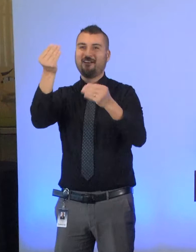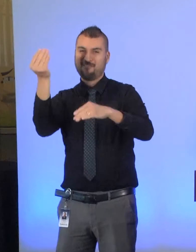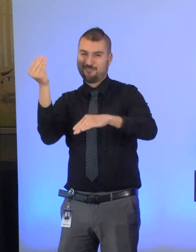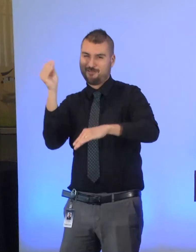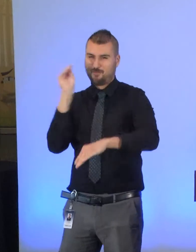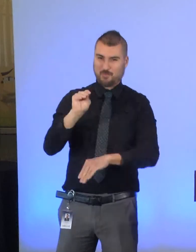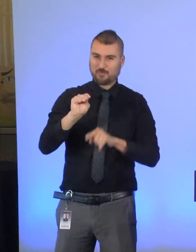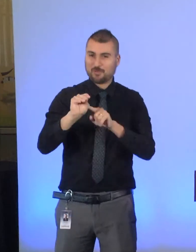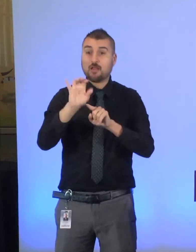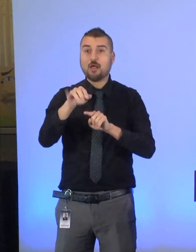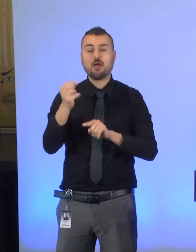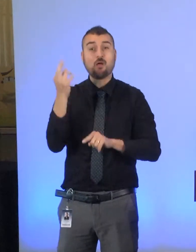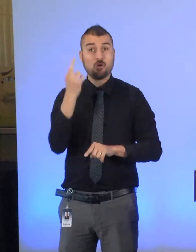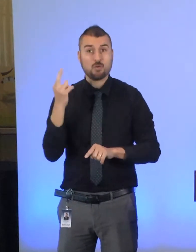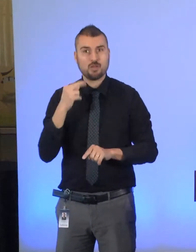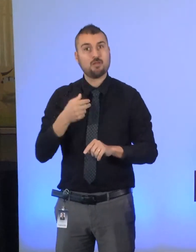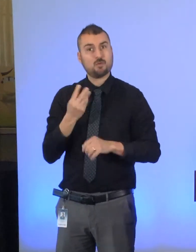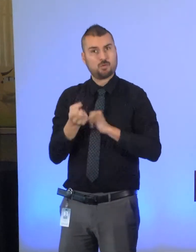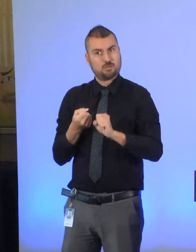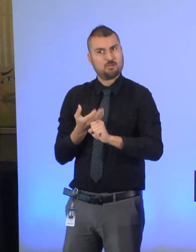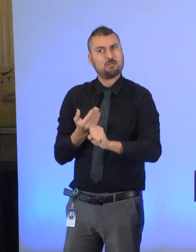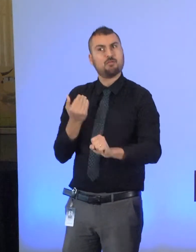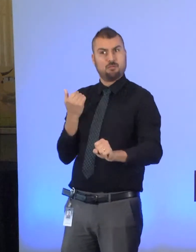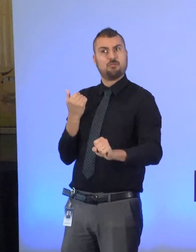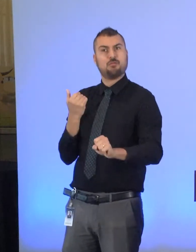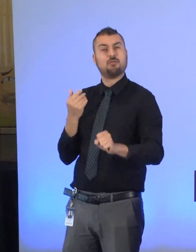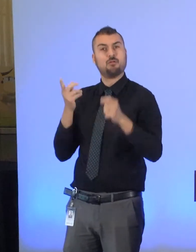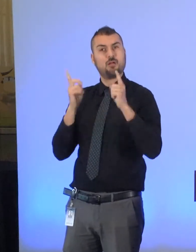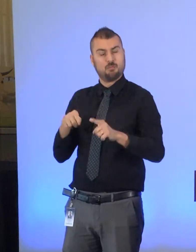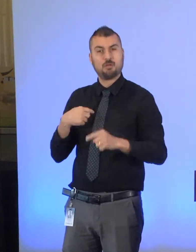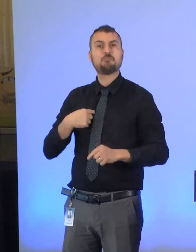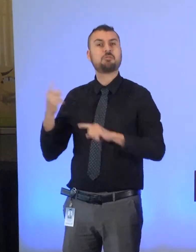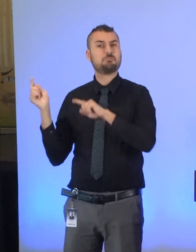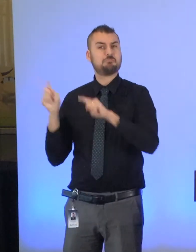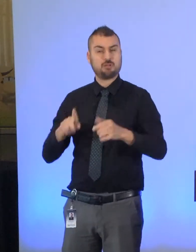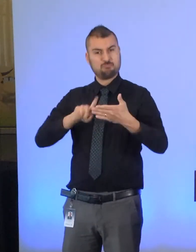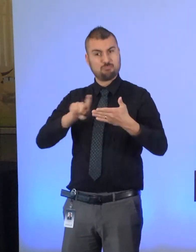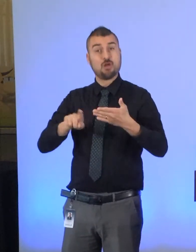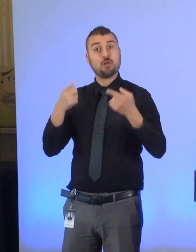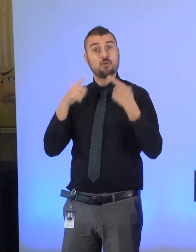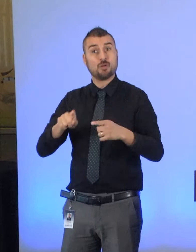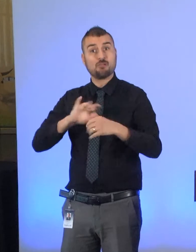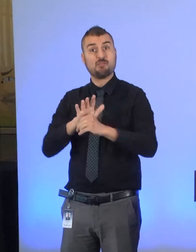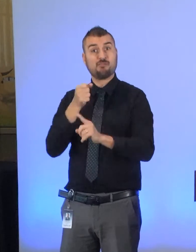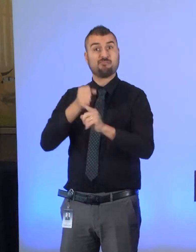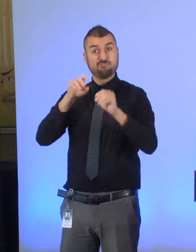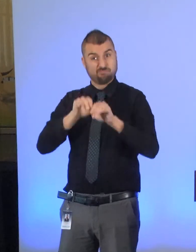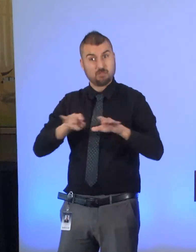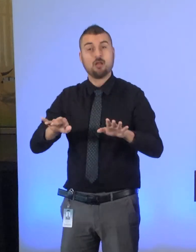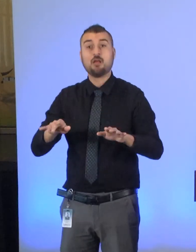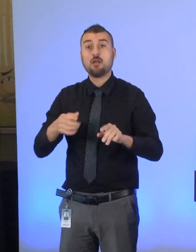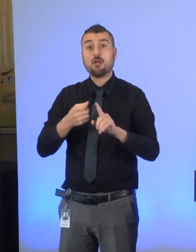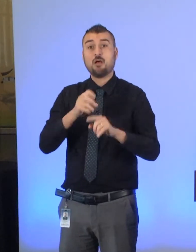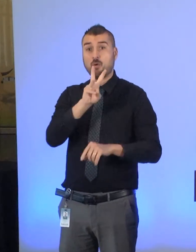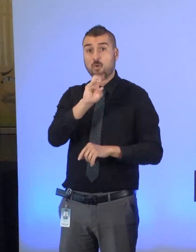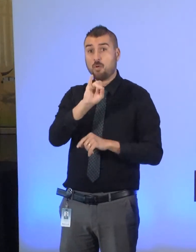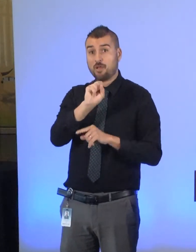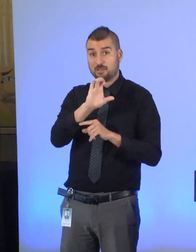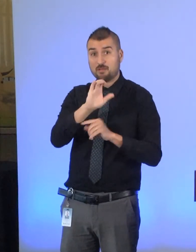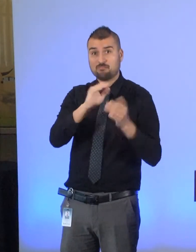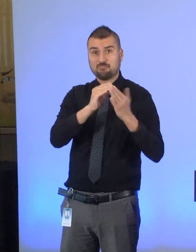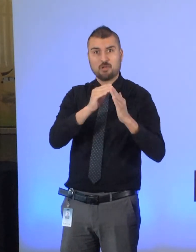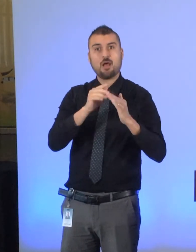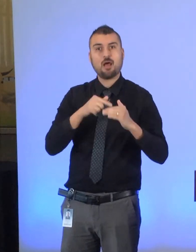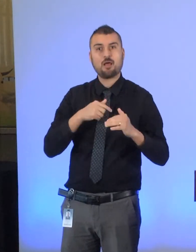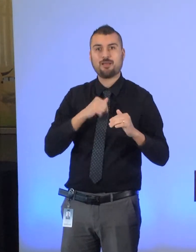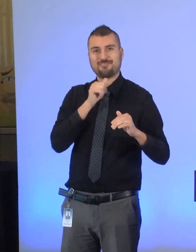research several years ago, during the pandemic, I drove from Wisconsin instead of flying,